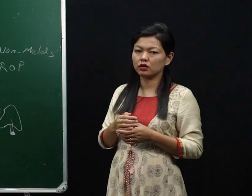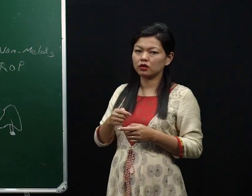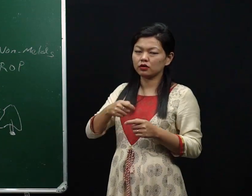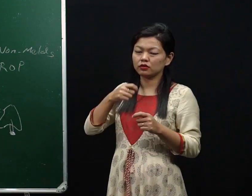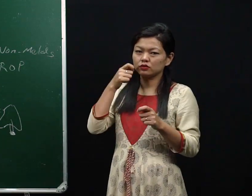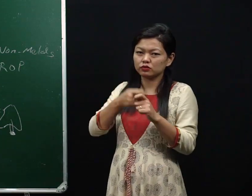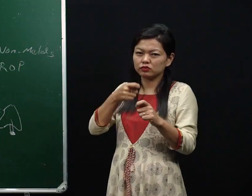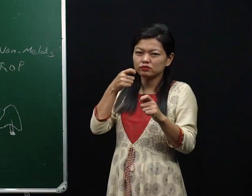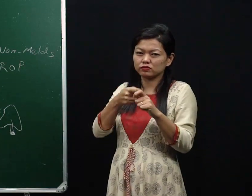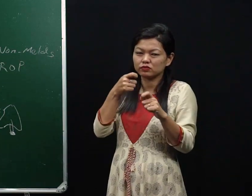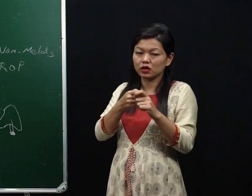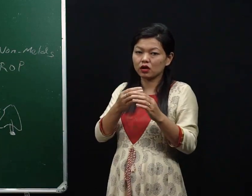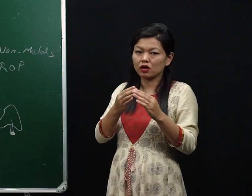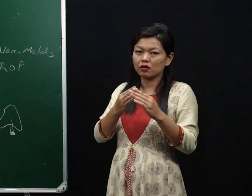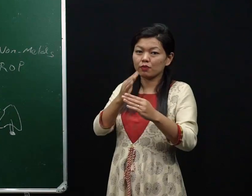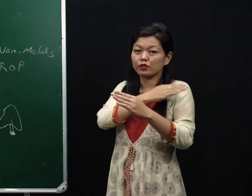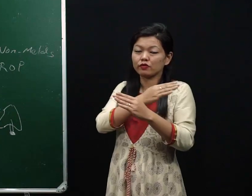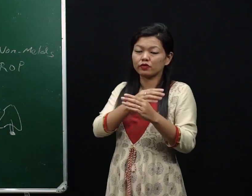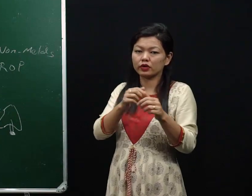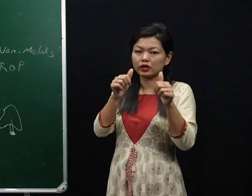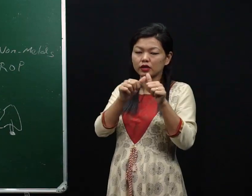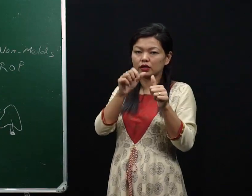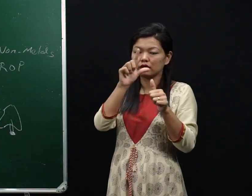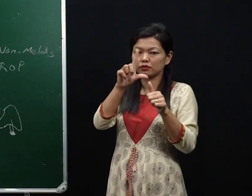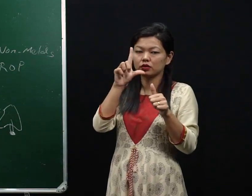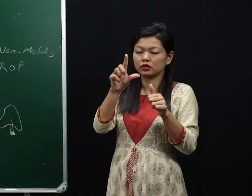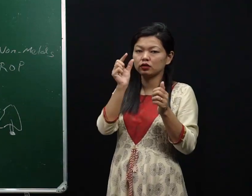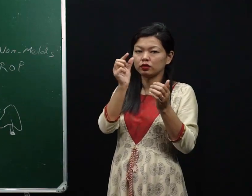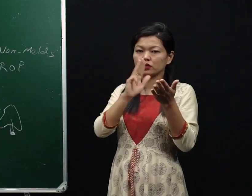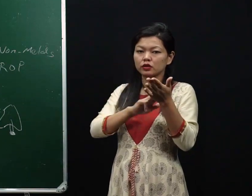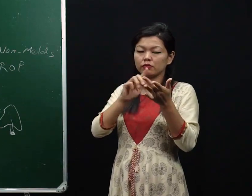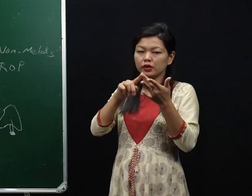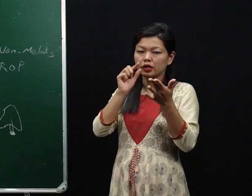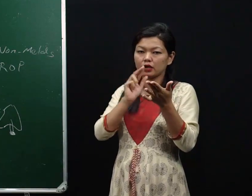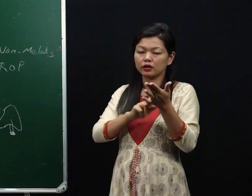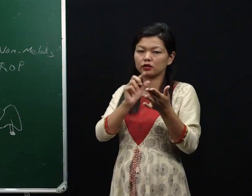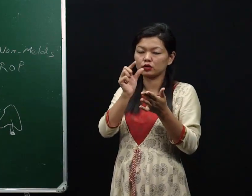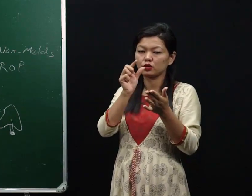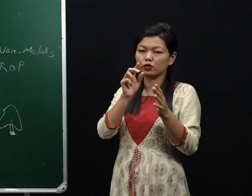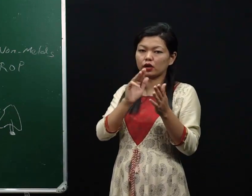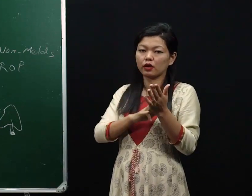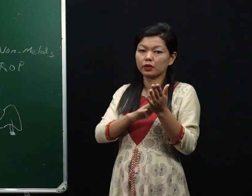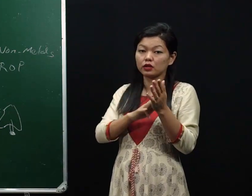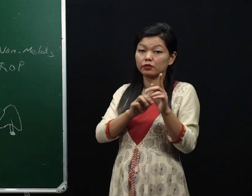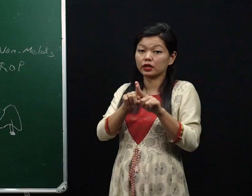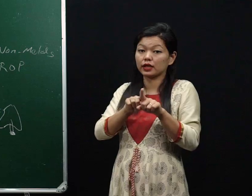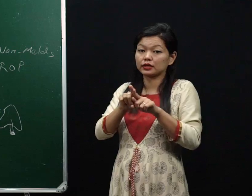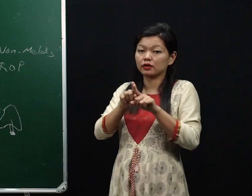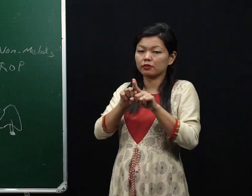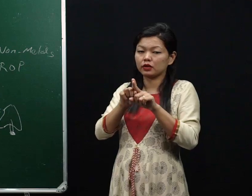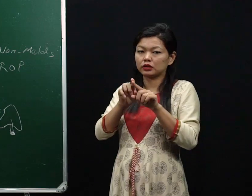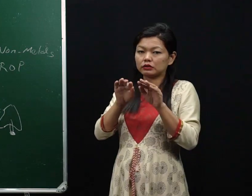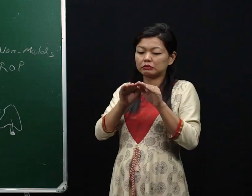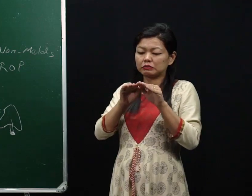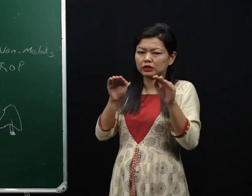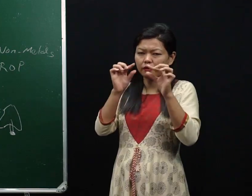thin sheets. Like, have you seen aluminum foil? Right, aluminum foil, it's very flat, right?